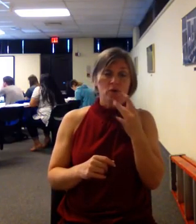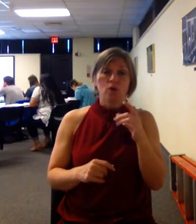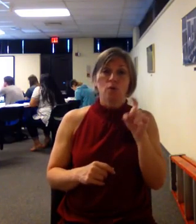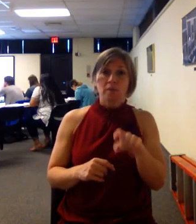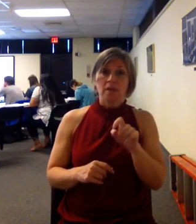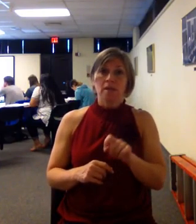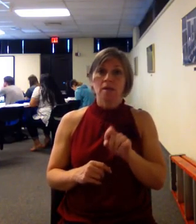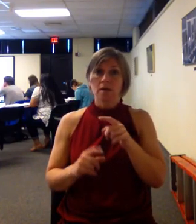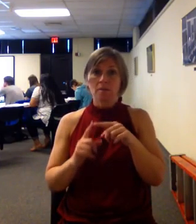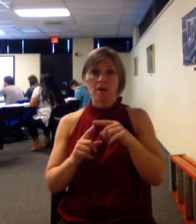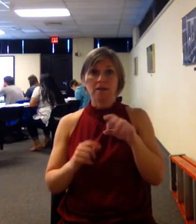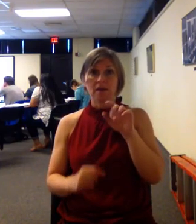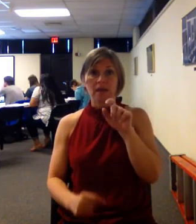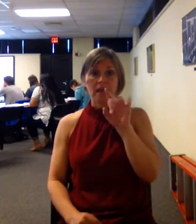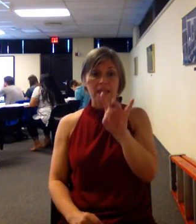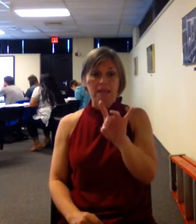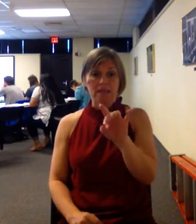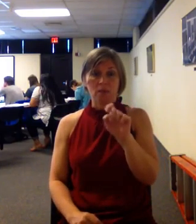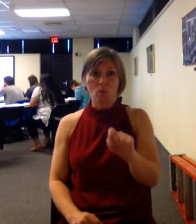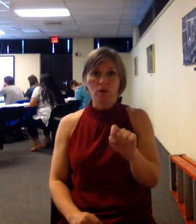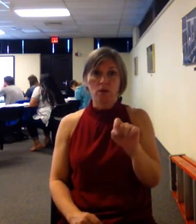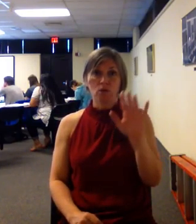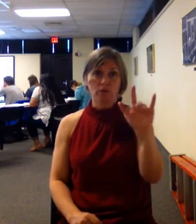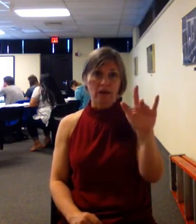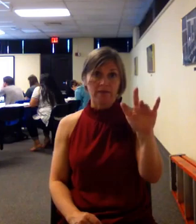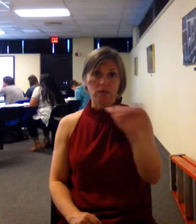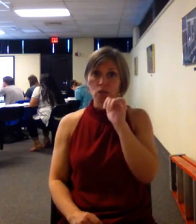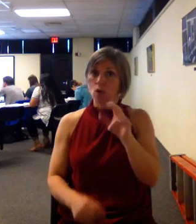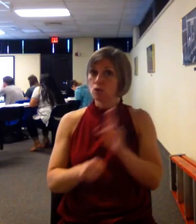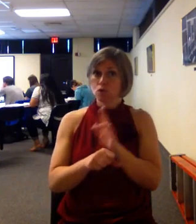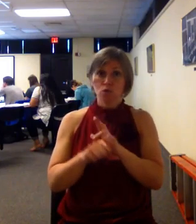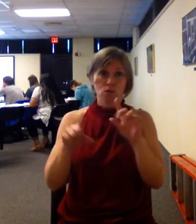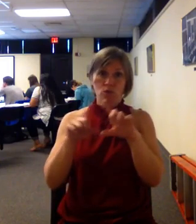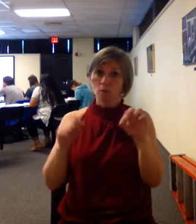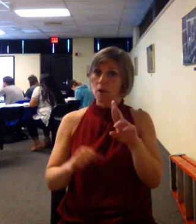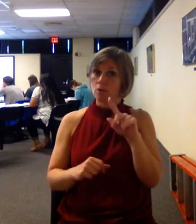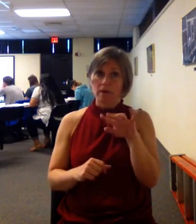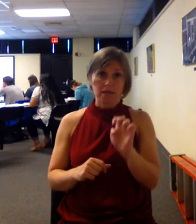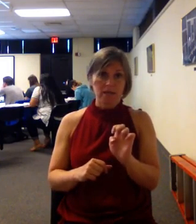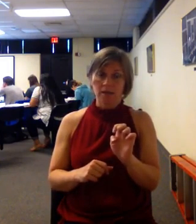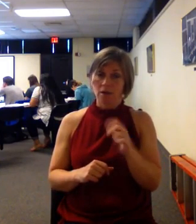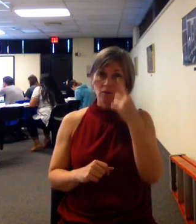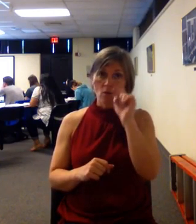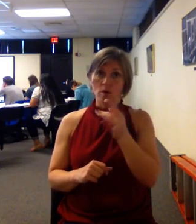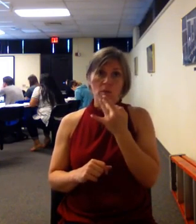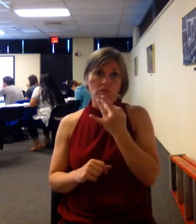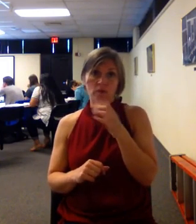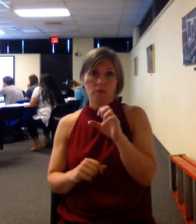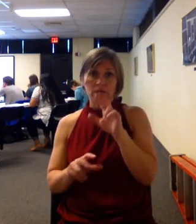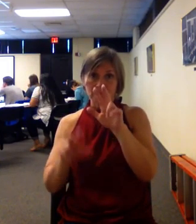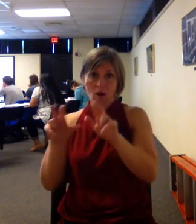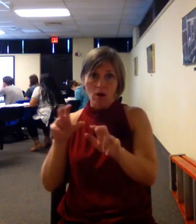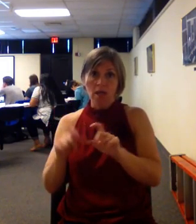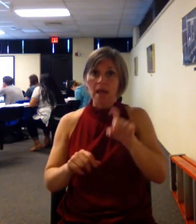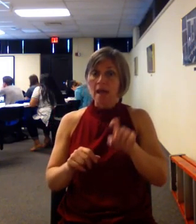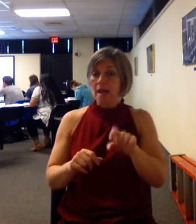8.25. Because once again, you wouldn't want to just use the coupon rate of a preferred stock. You have to look at what the going market